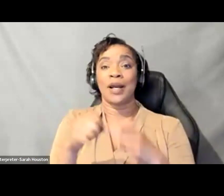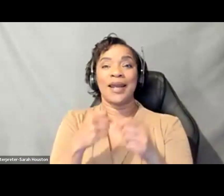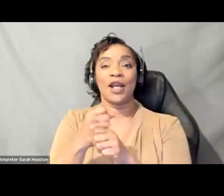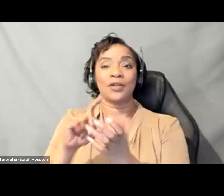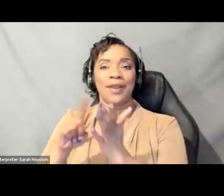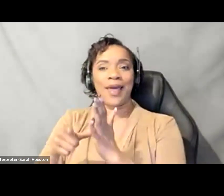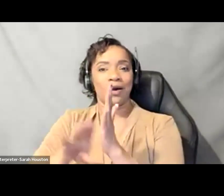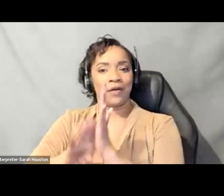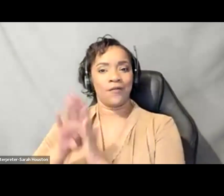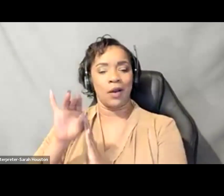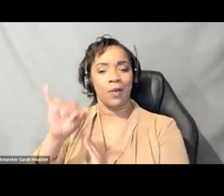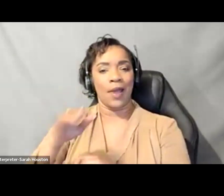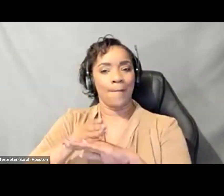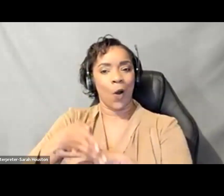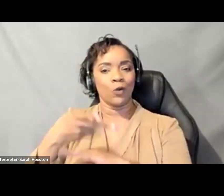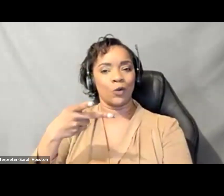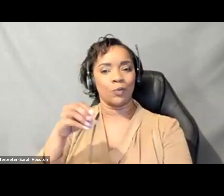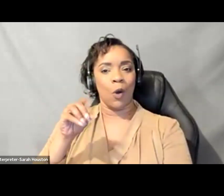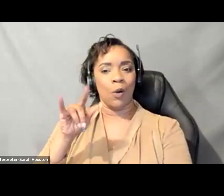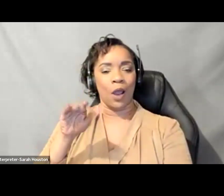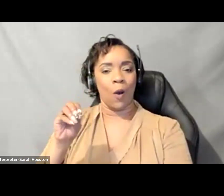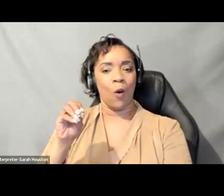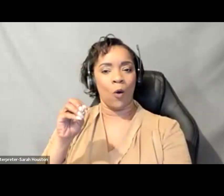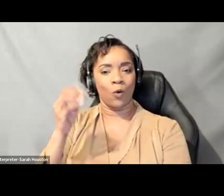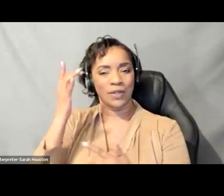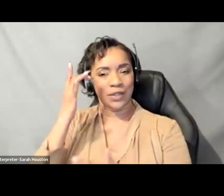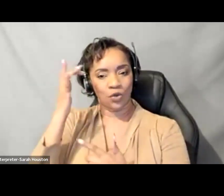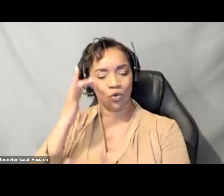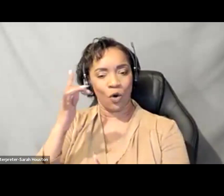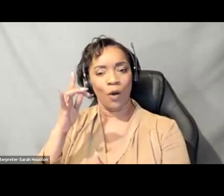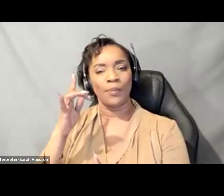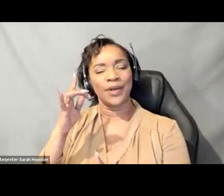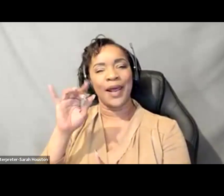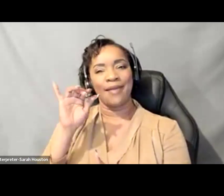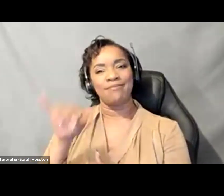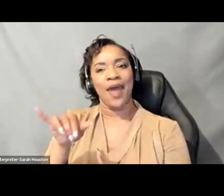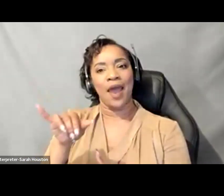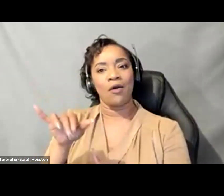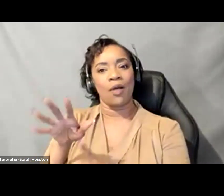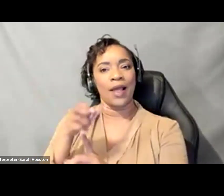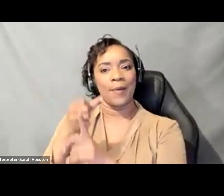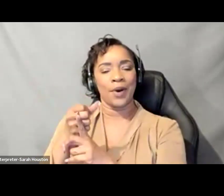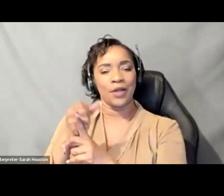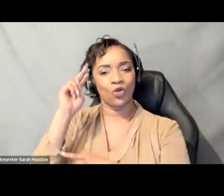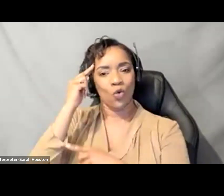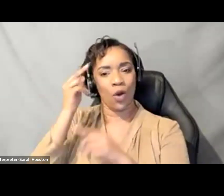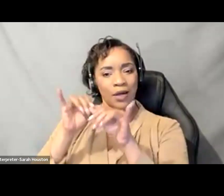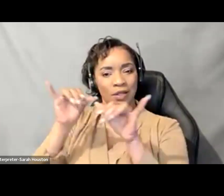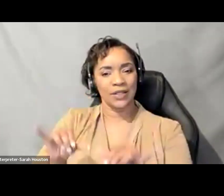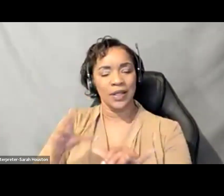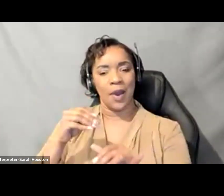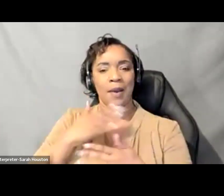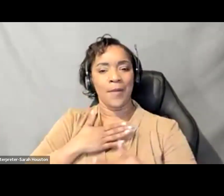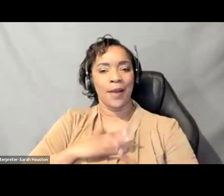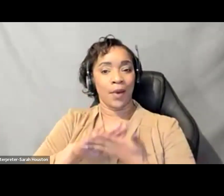which is, again, there's considerable weakness that can happen after this and impact on the neurologic system. So a lot